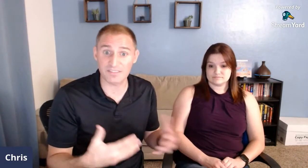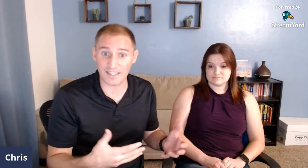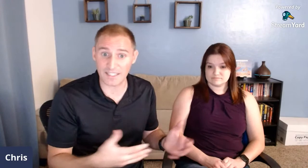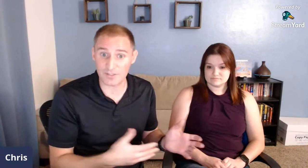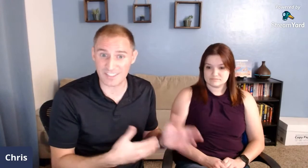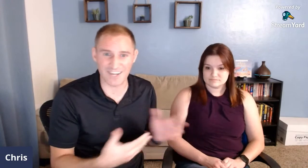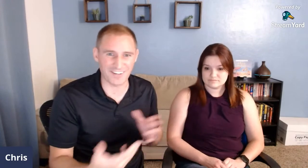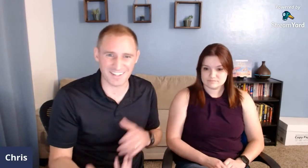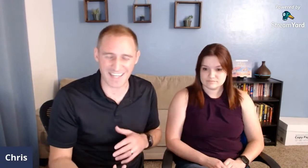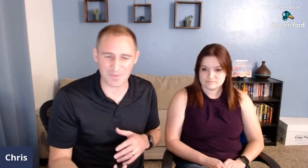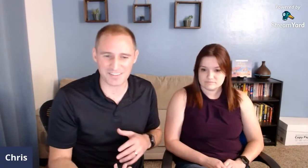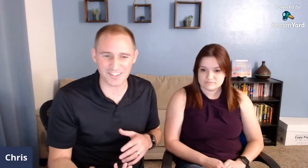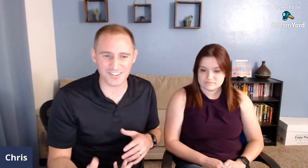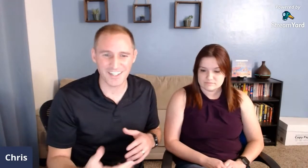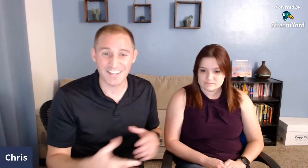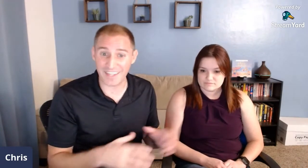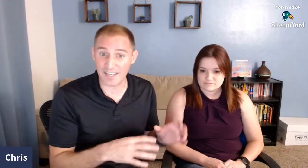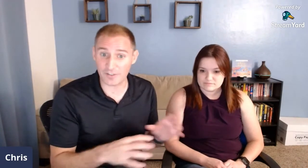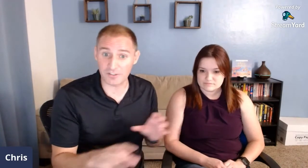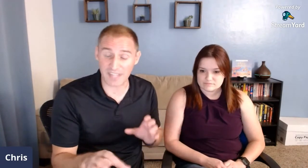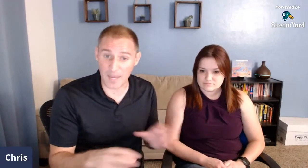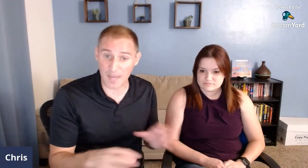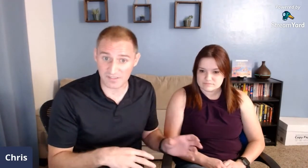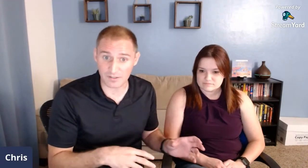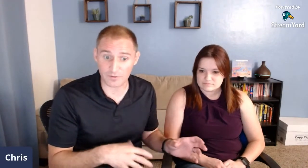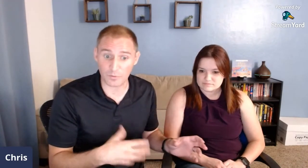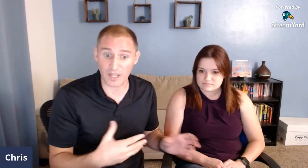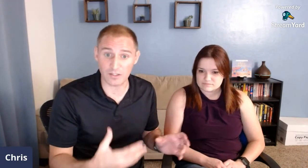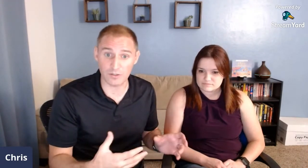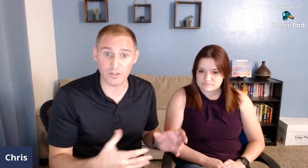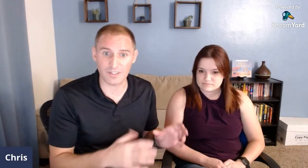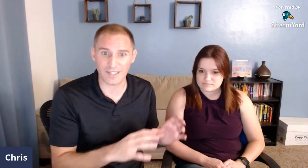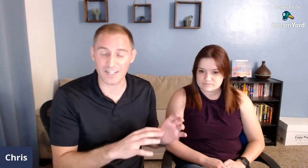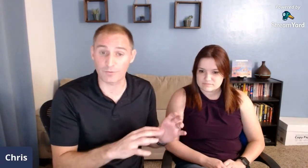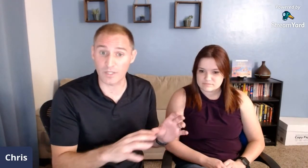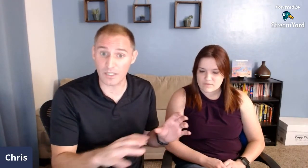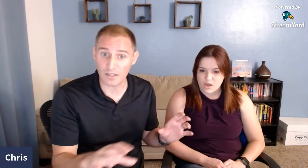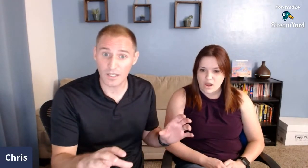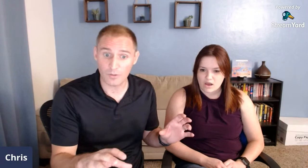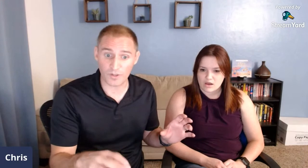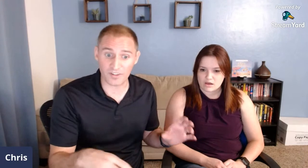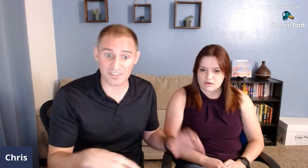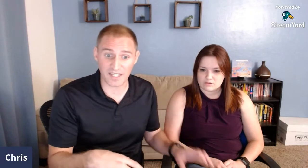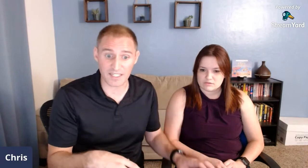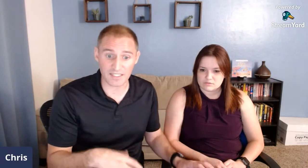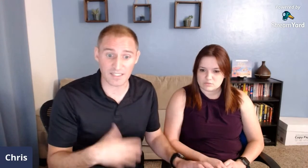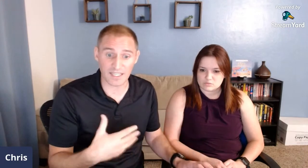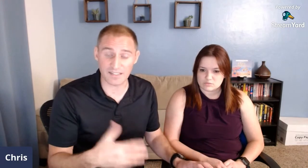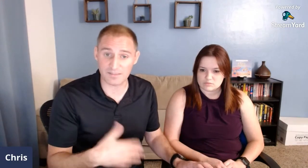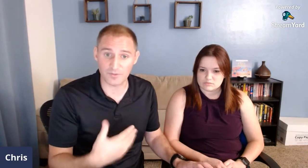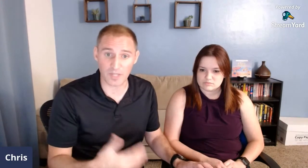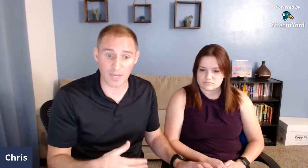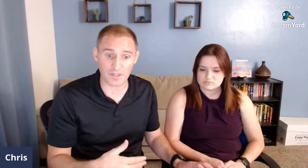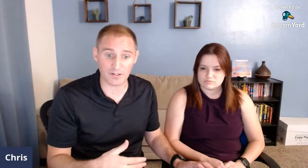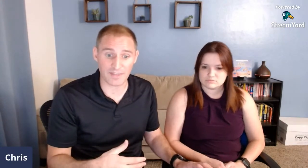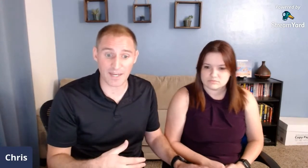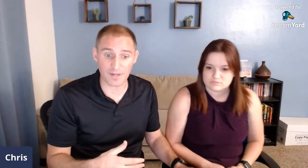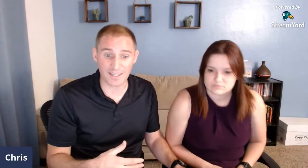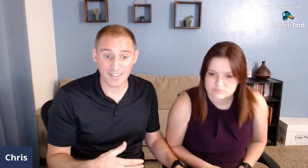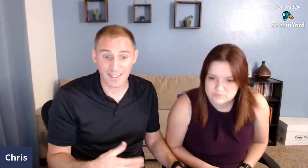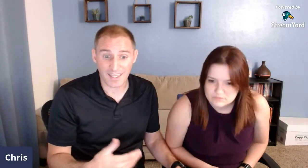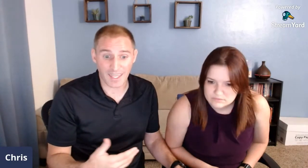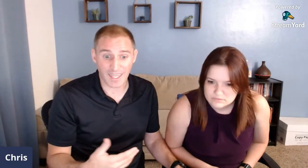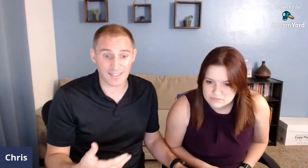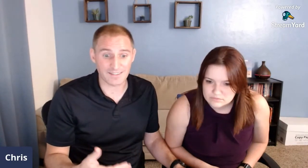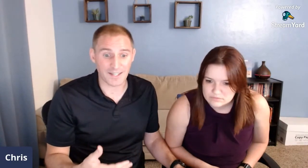it. They use sign language in every episode. They have closed captions, so if you're brand new, you can kind of read what they're signing and gain some vocabulary that